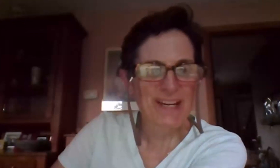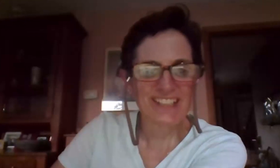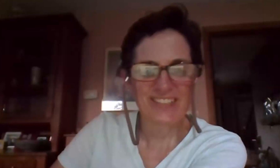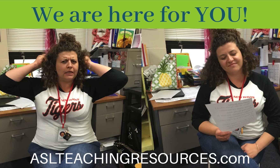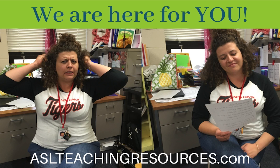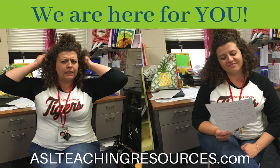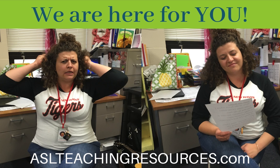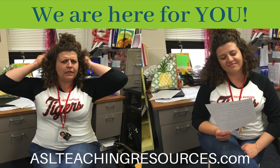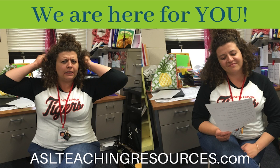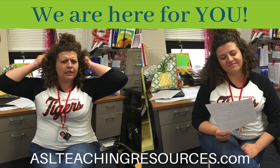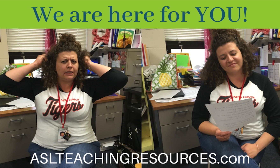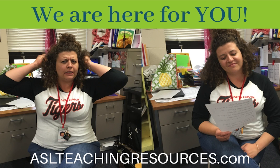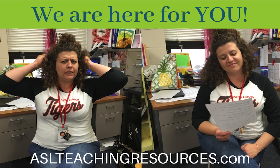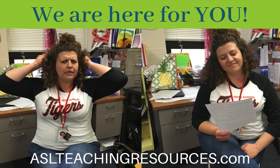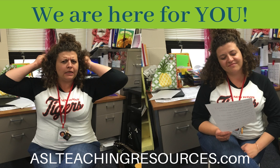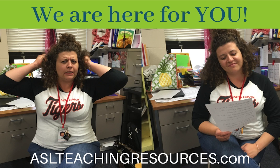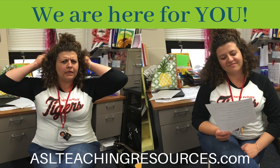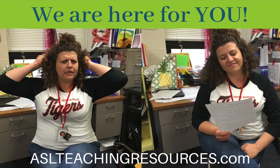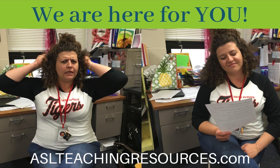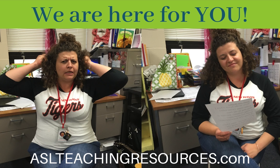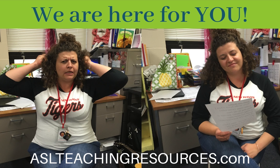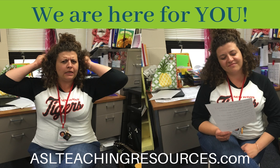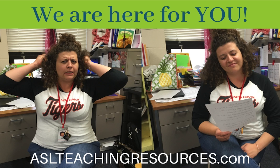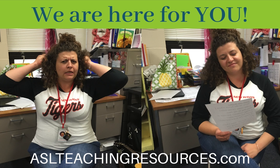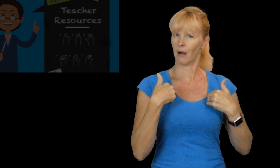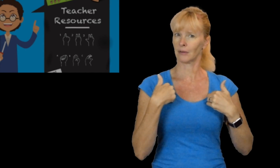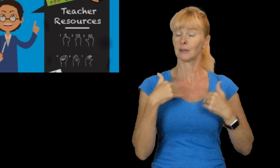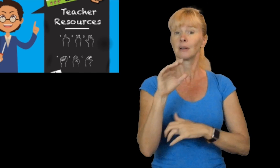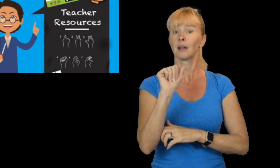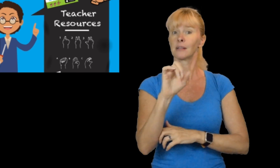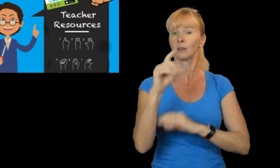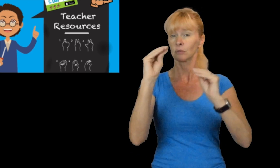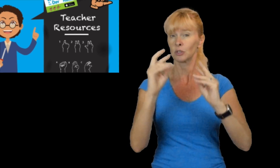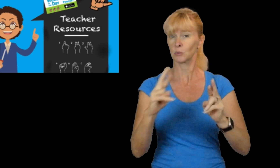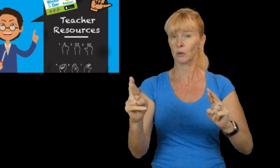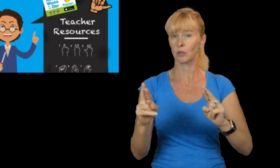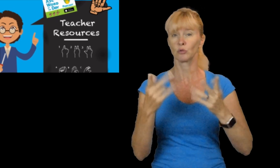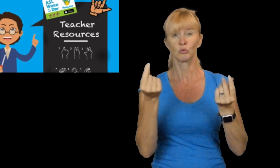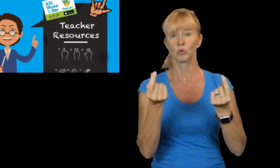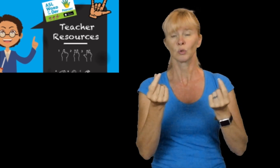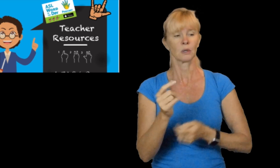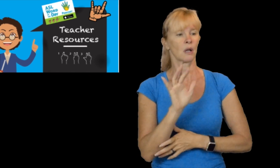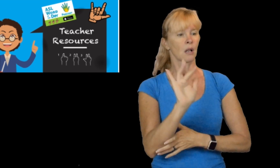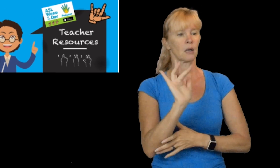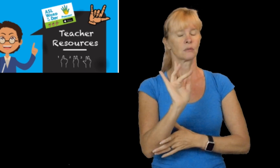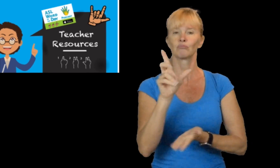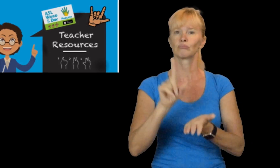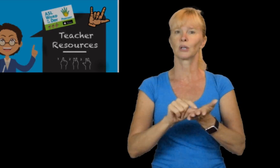Bye-bye. At ASL Teaching Resources, you just click, print, and you're ready to teach. Saving